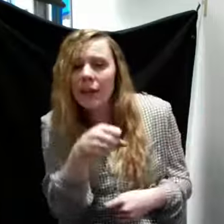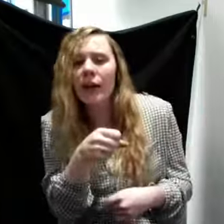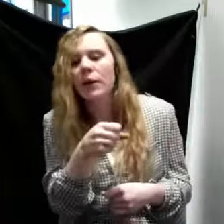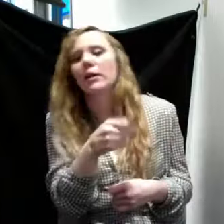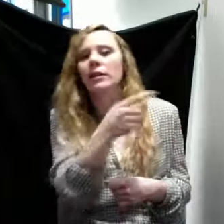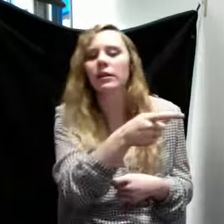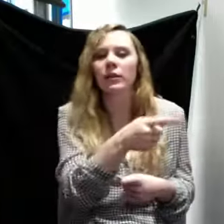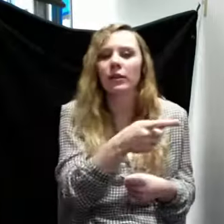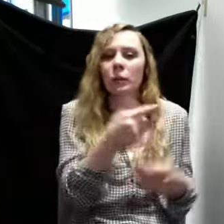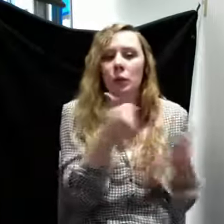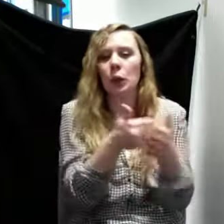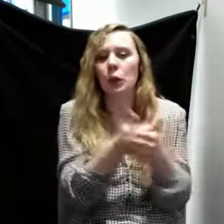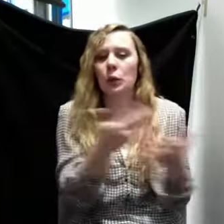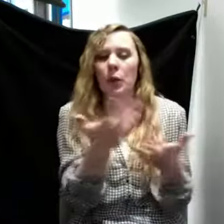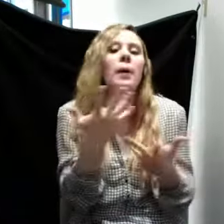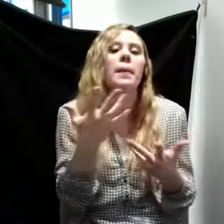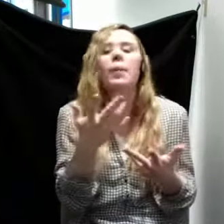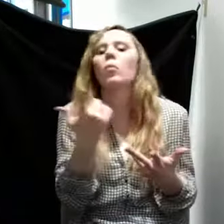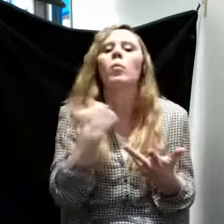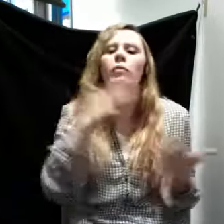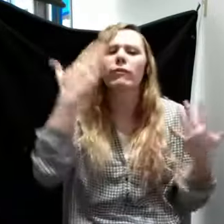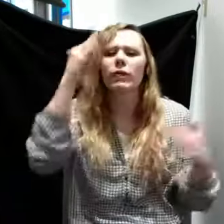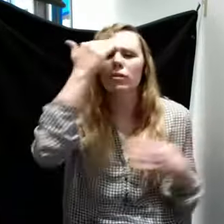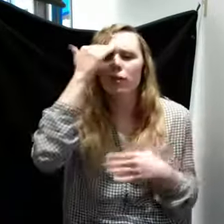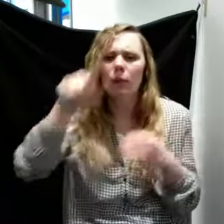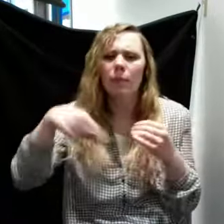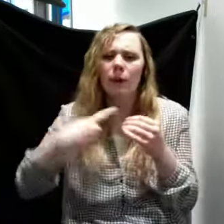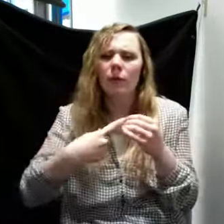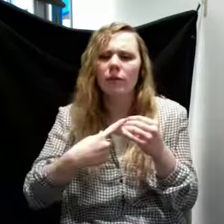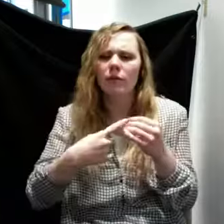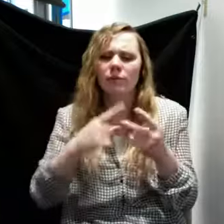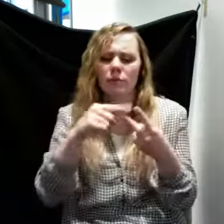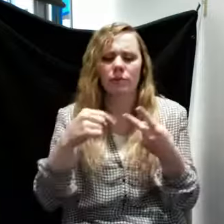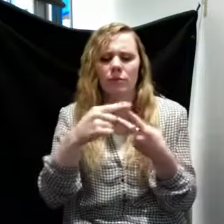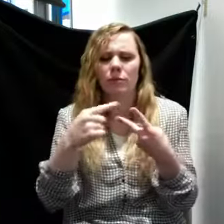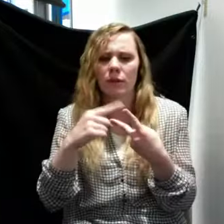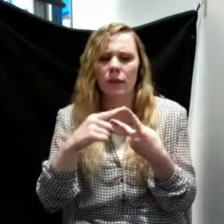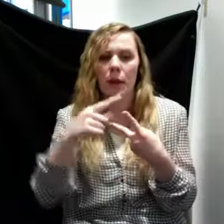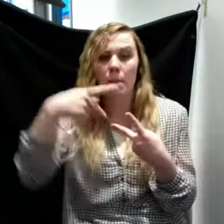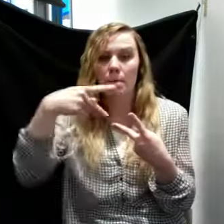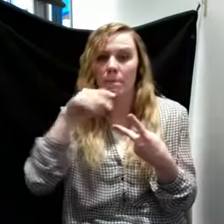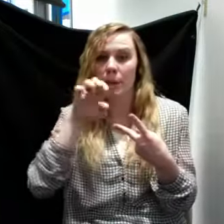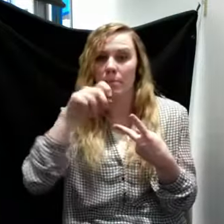got pretty close. What do we know about two things? First of all, this Pepsi, is it warm or cold? It's cold.